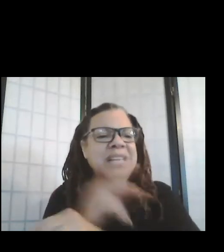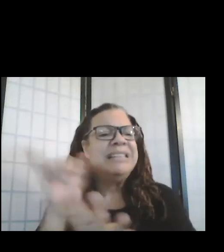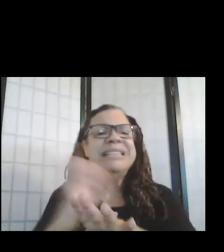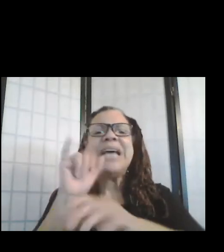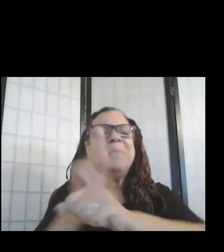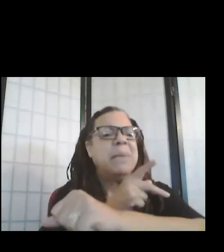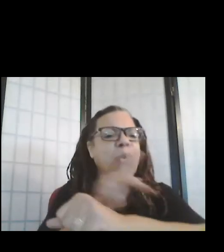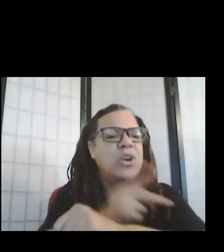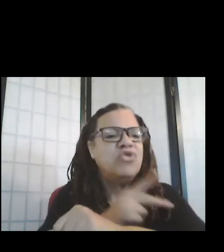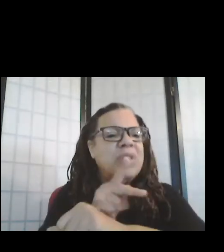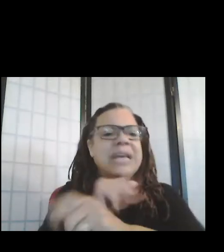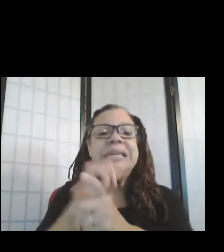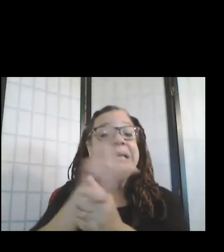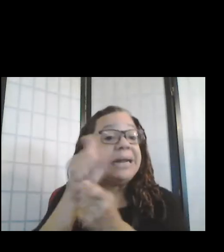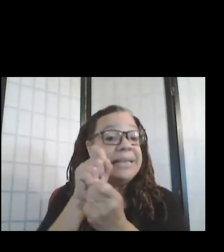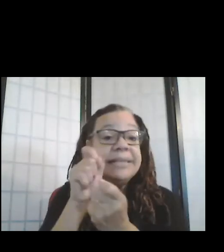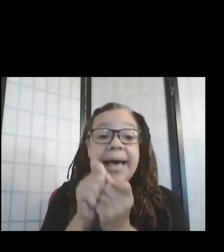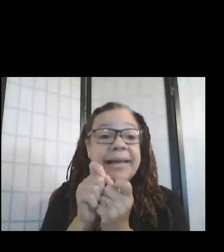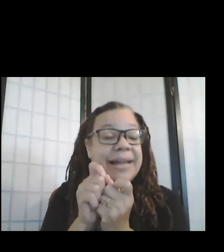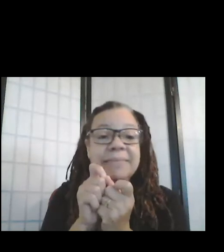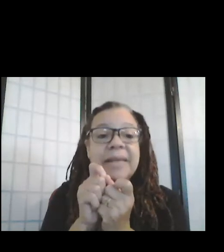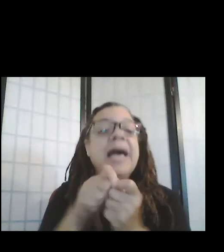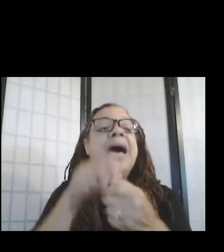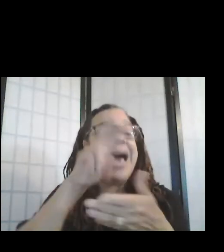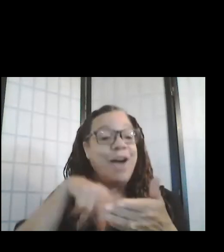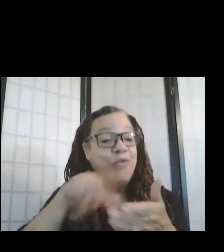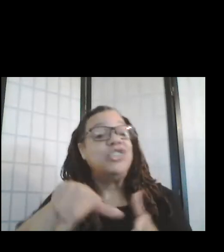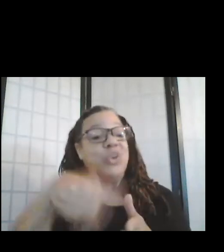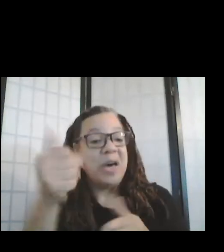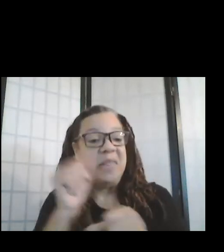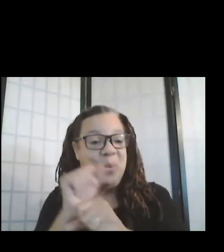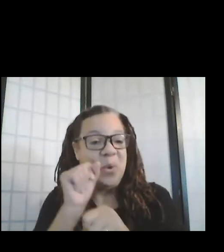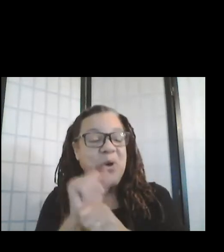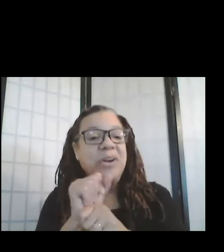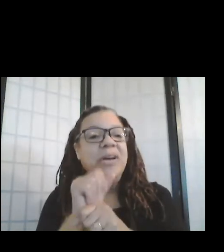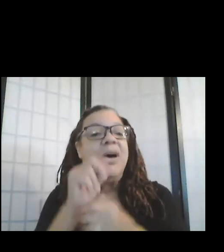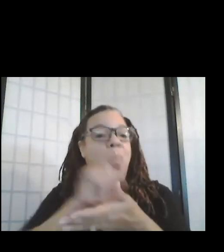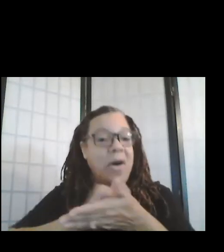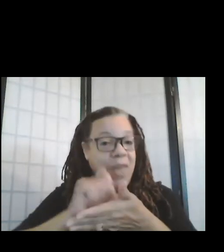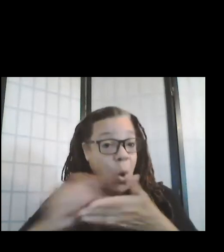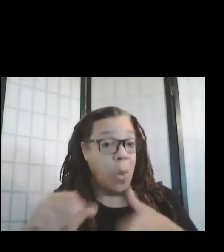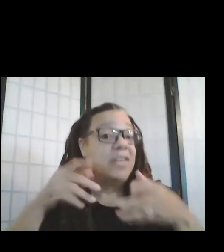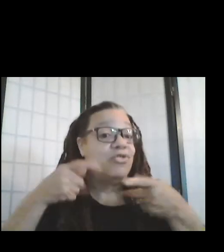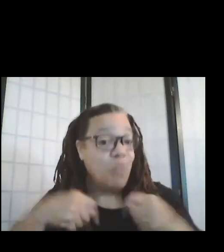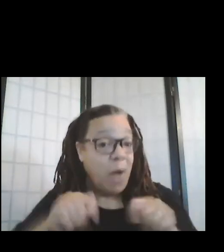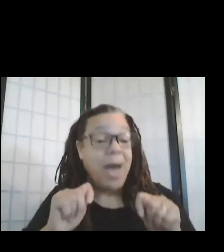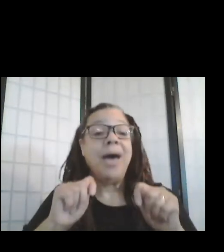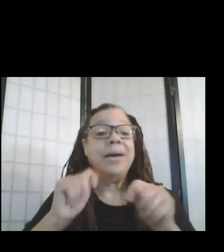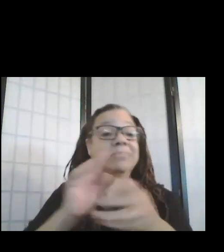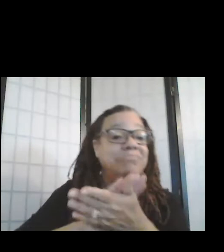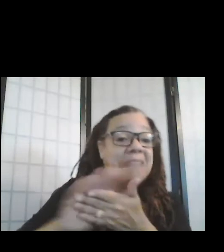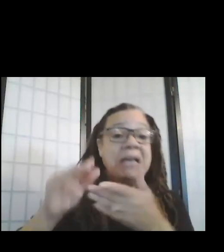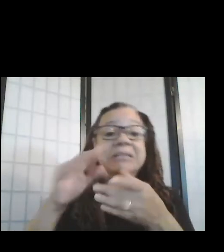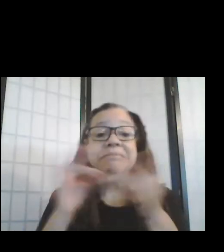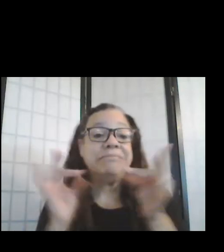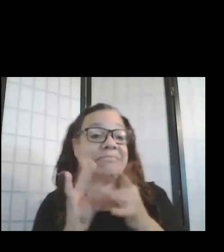not exactly. And in the past, I read other stuff where the author's trying really hard to construct nice phrases, and it